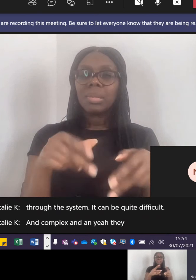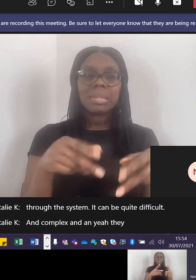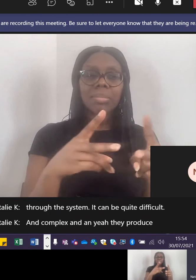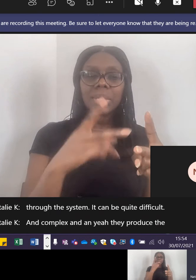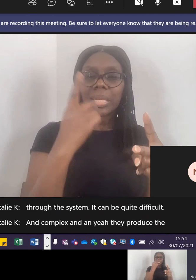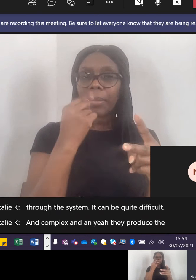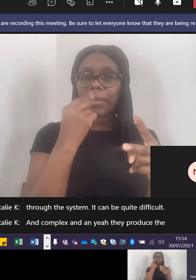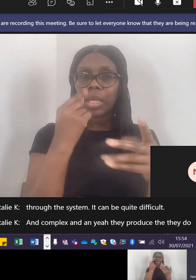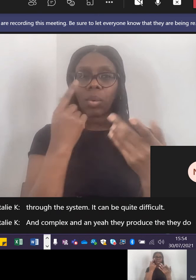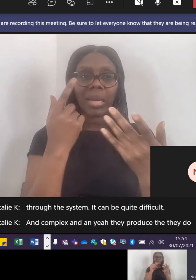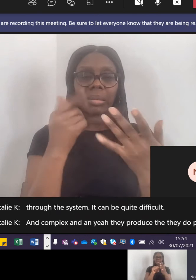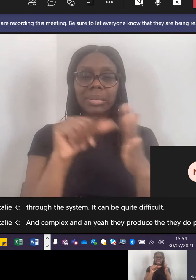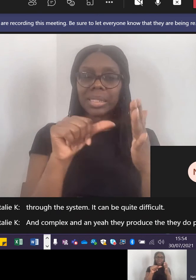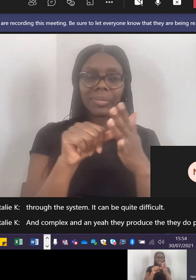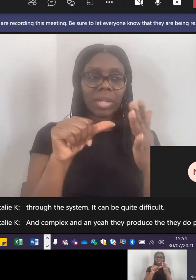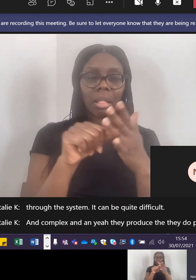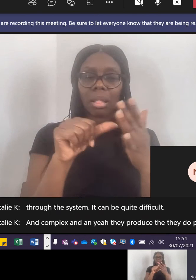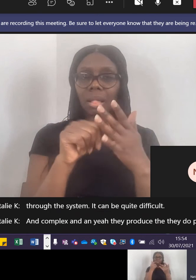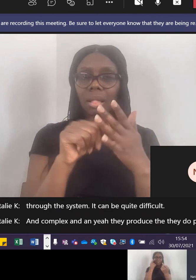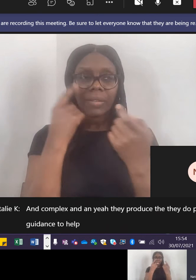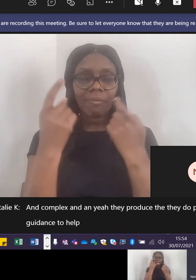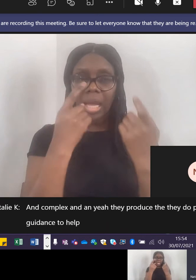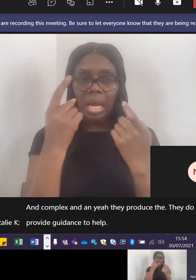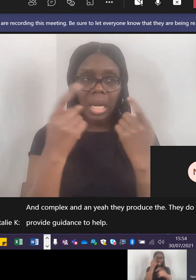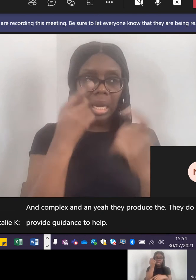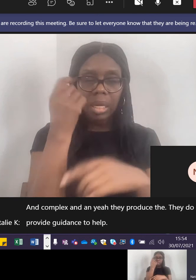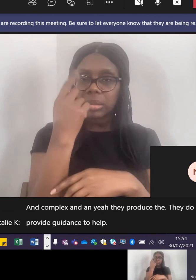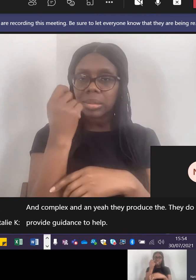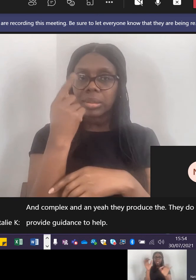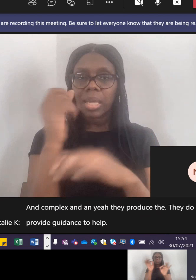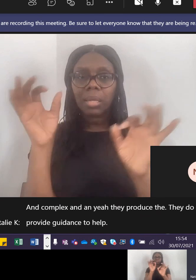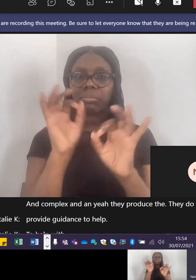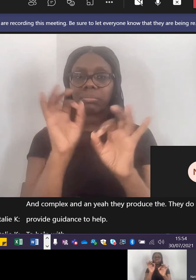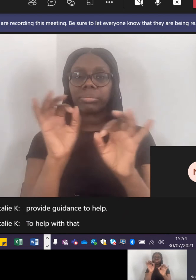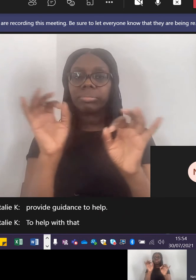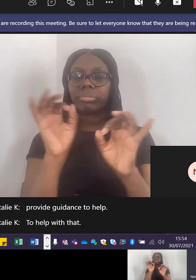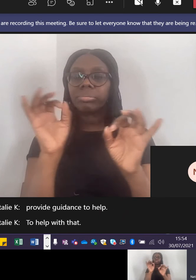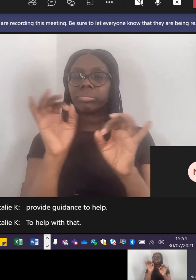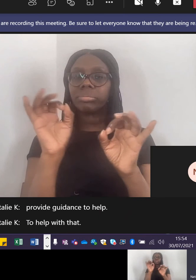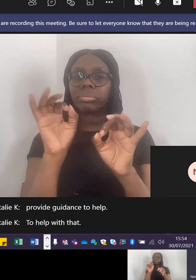they do provide guidance to help with that.